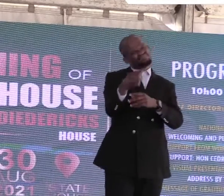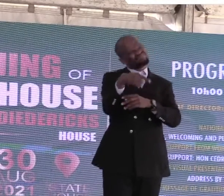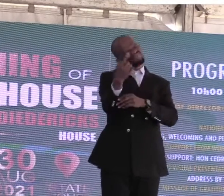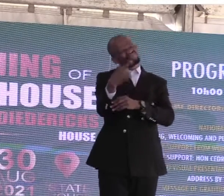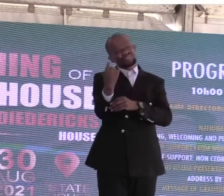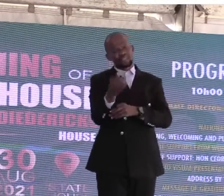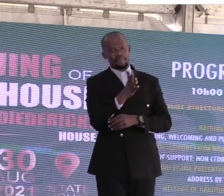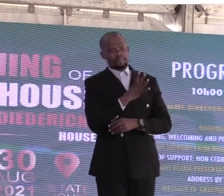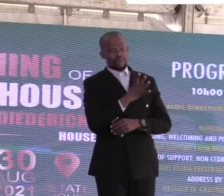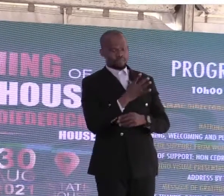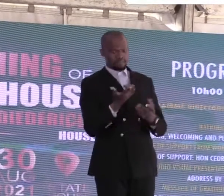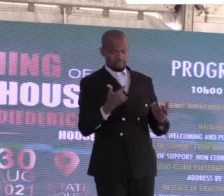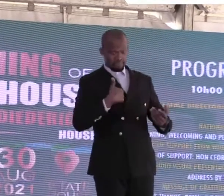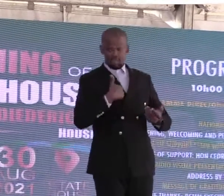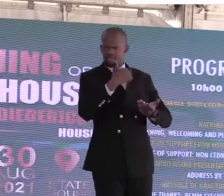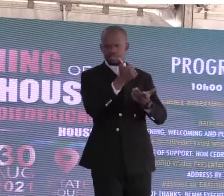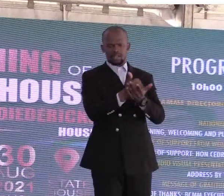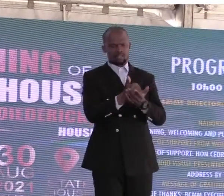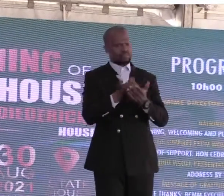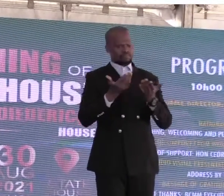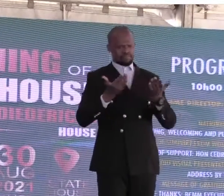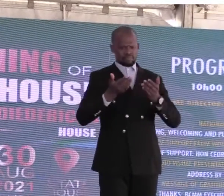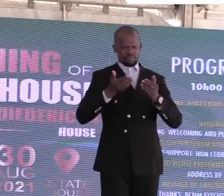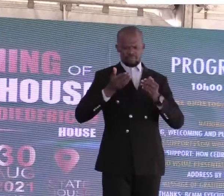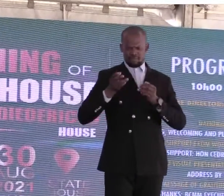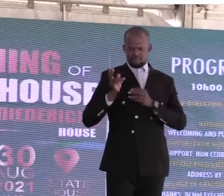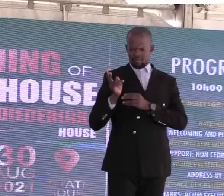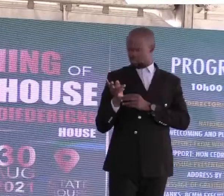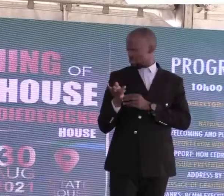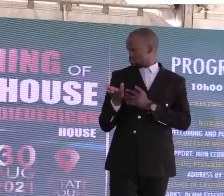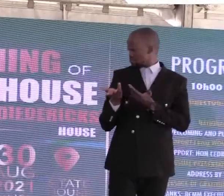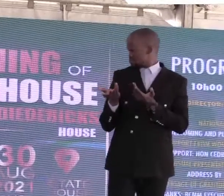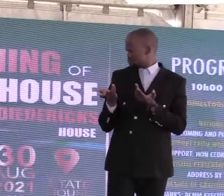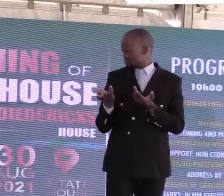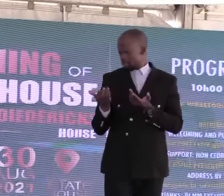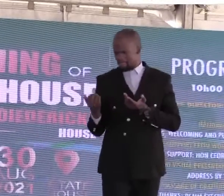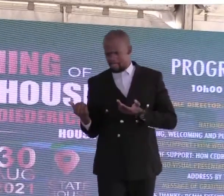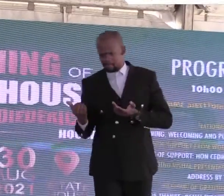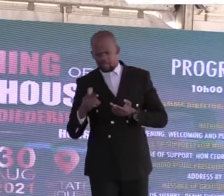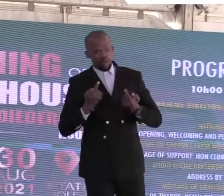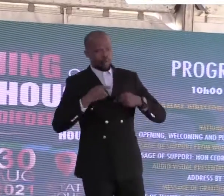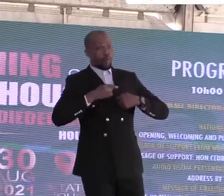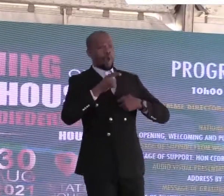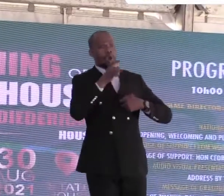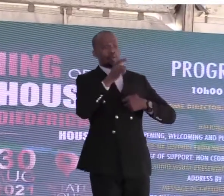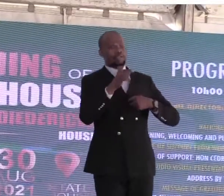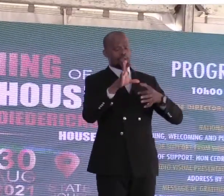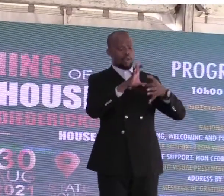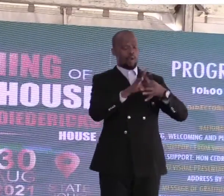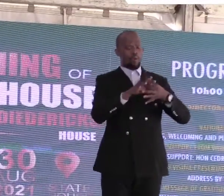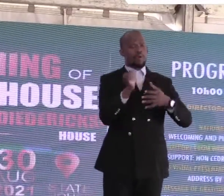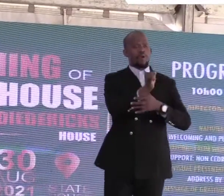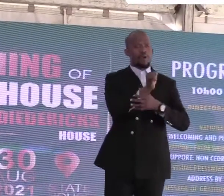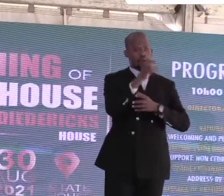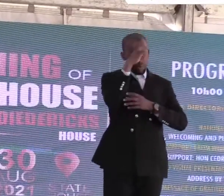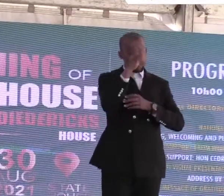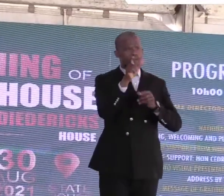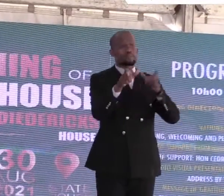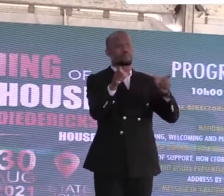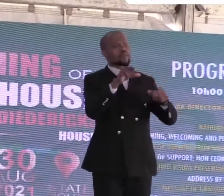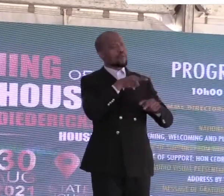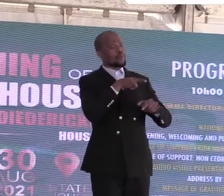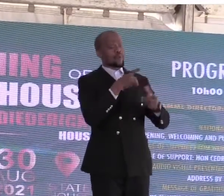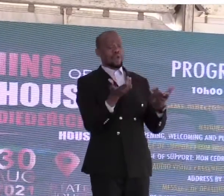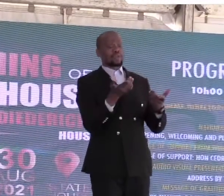as I am sitting next to that banner, I am reminded that we are called the home of the legends because those